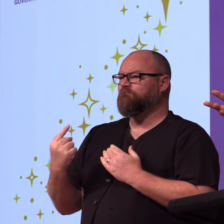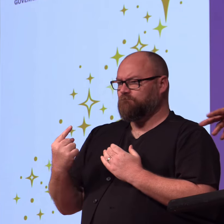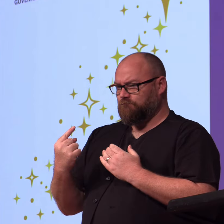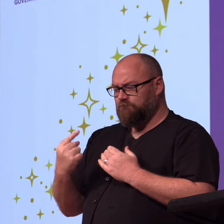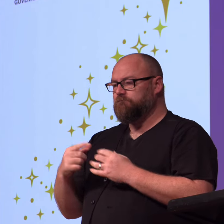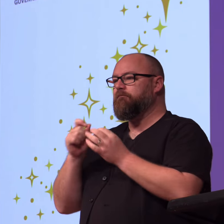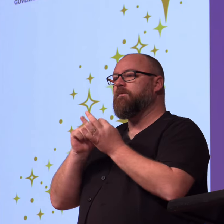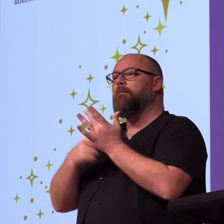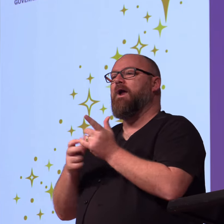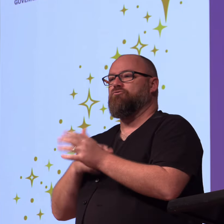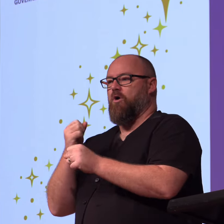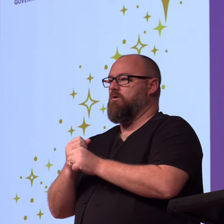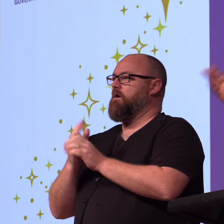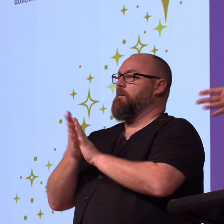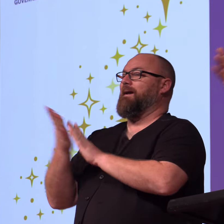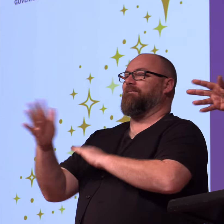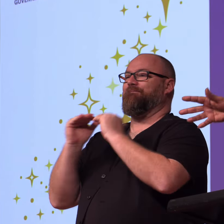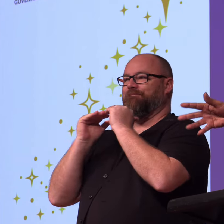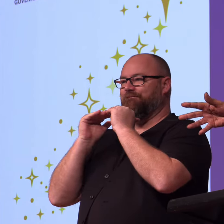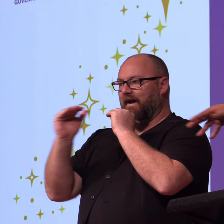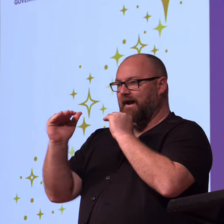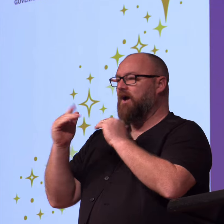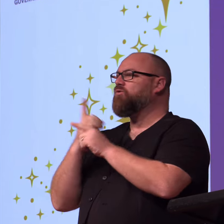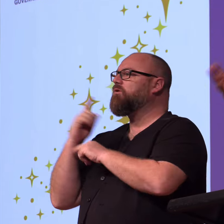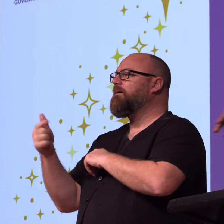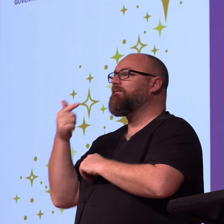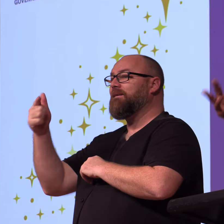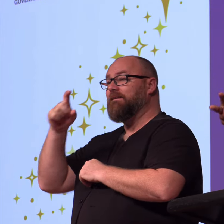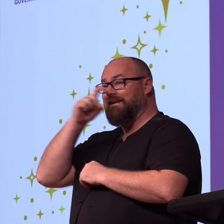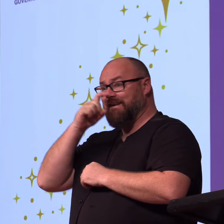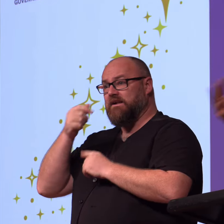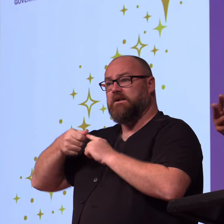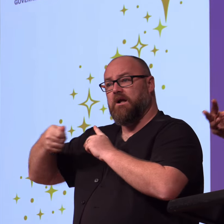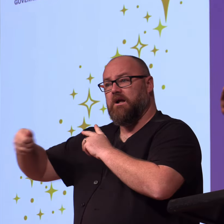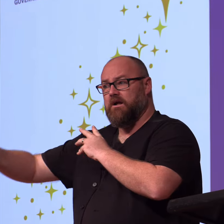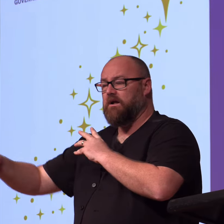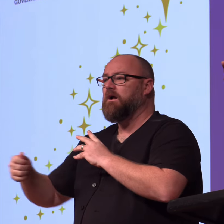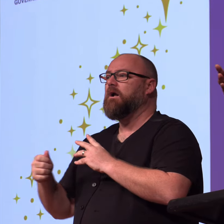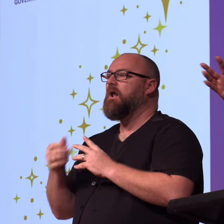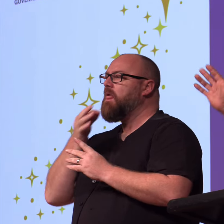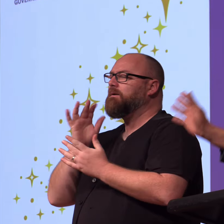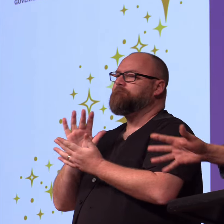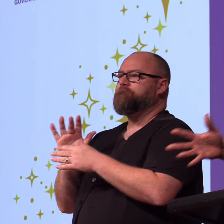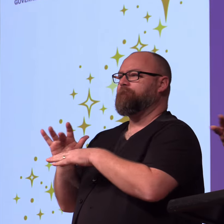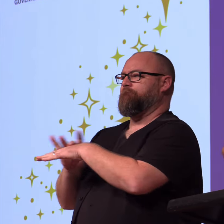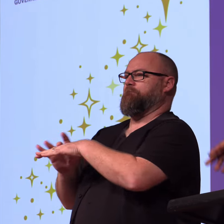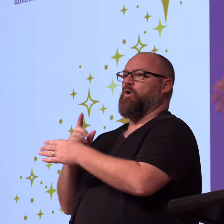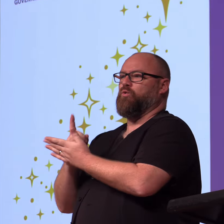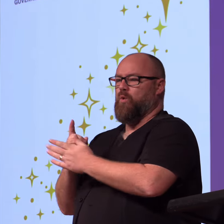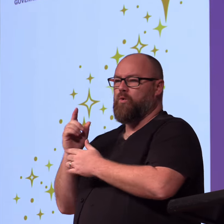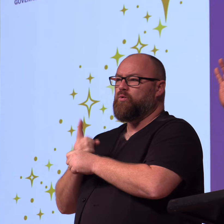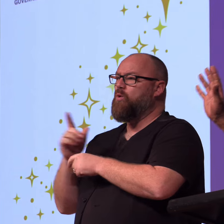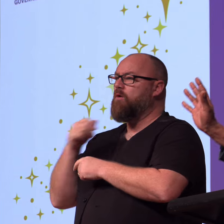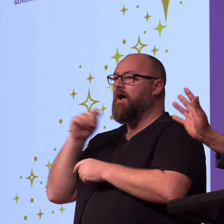Venus, which touches on the Seven Sisters story, which I'm not going to, very briefly, is the Seven Sisters came across the